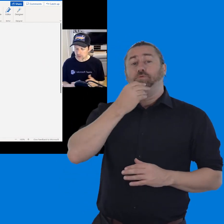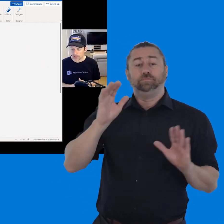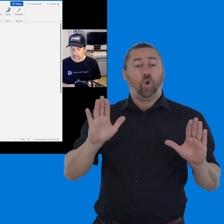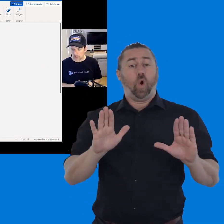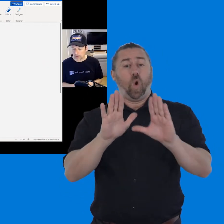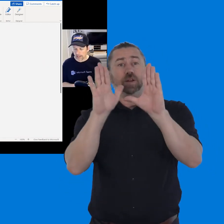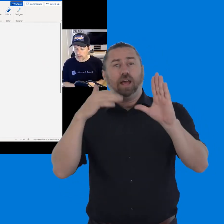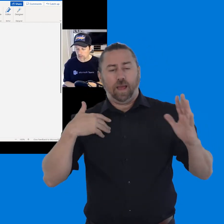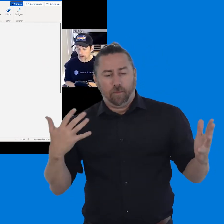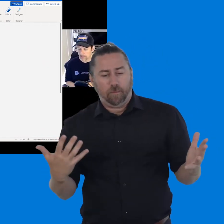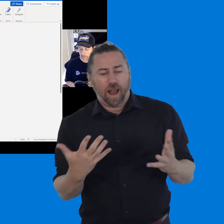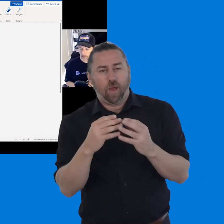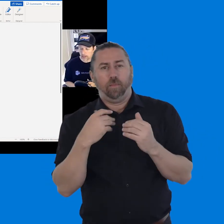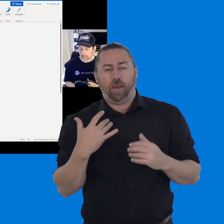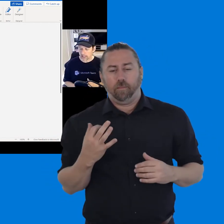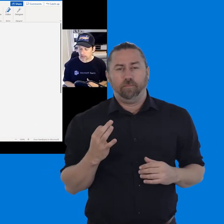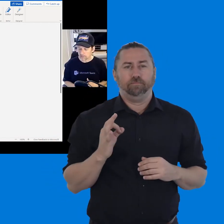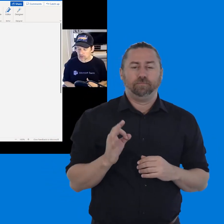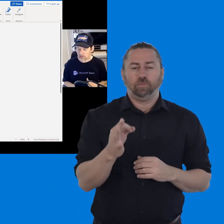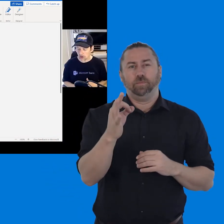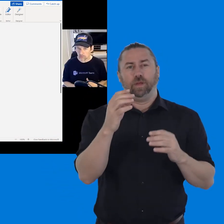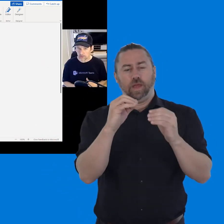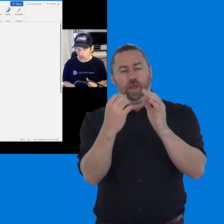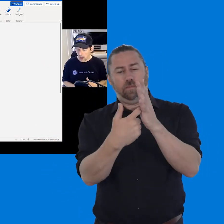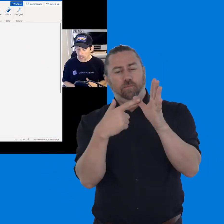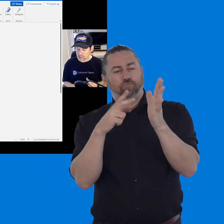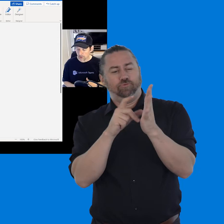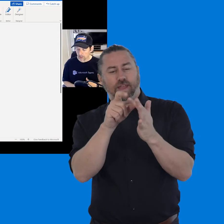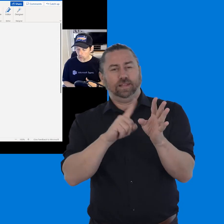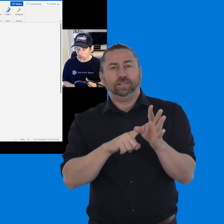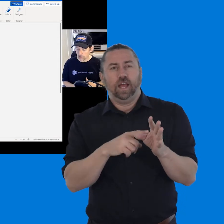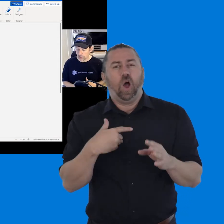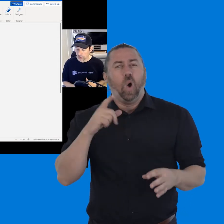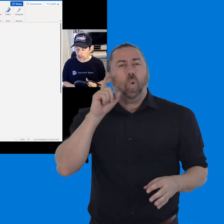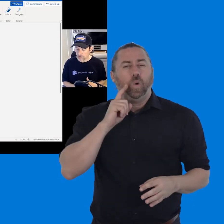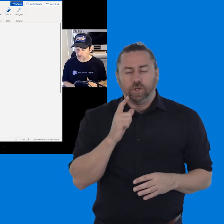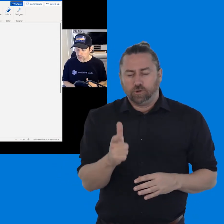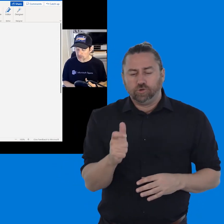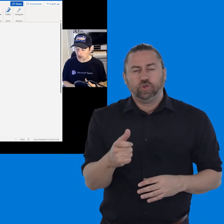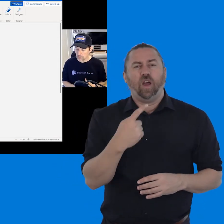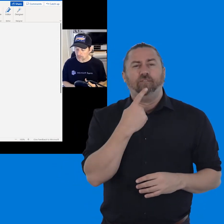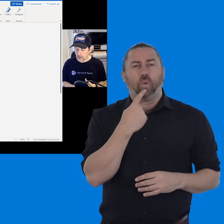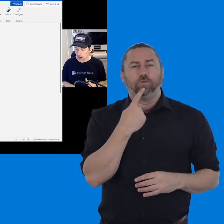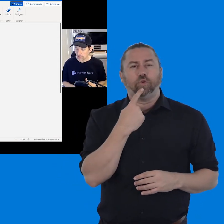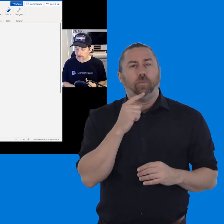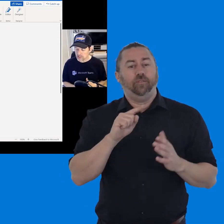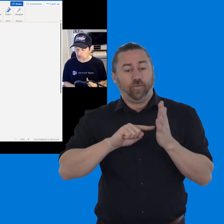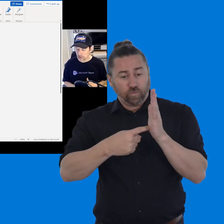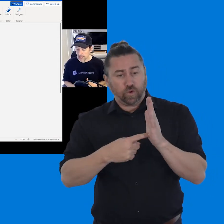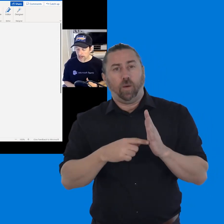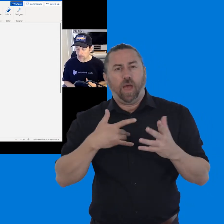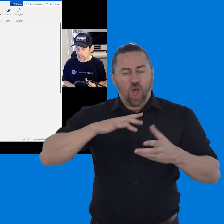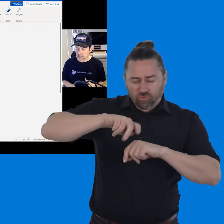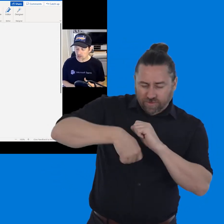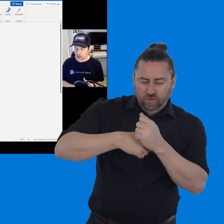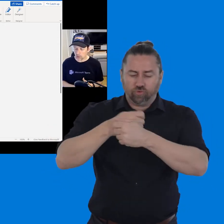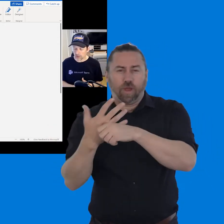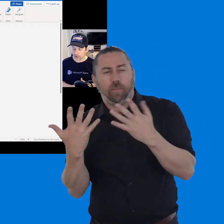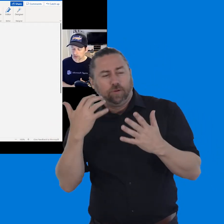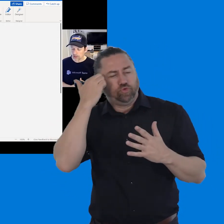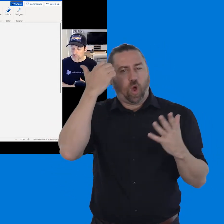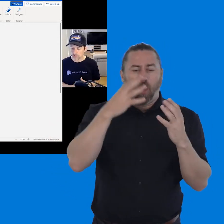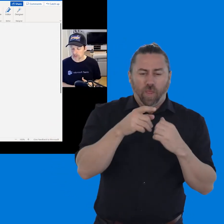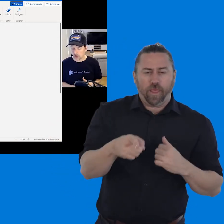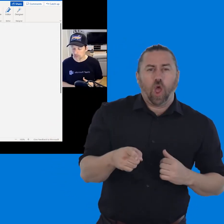Last Christmas holidays, I played with my puppy Brandy, full stop. I sprayed water at her, full stop. I wrestled her and I played soccer